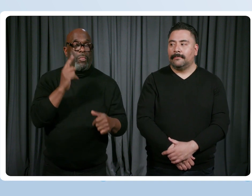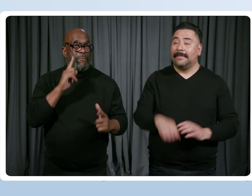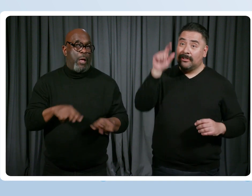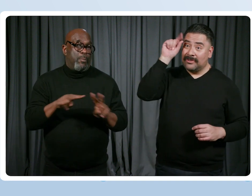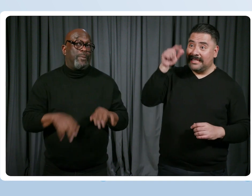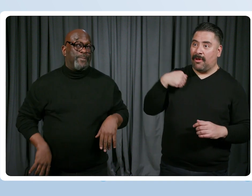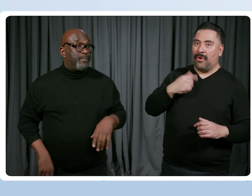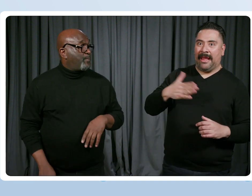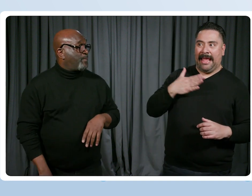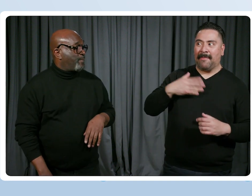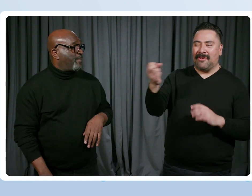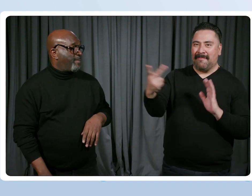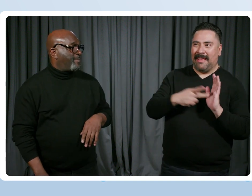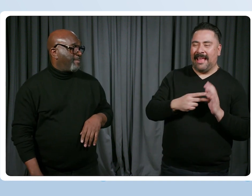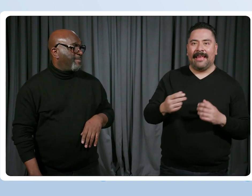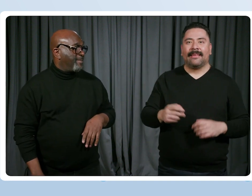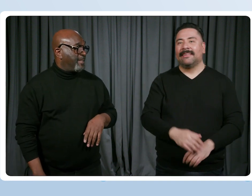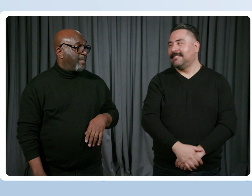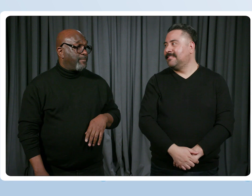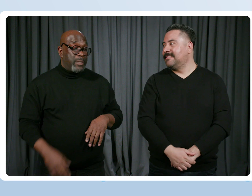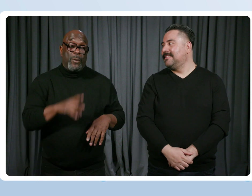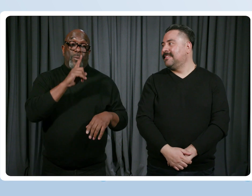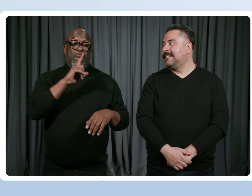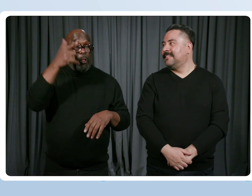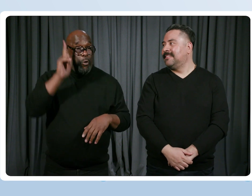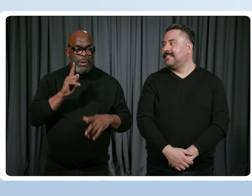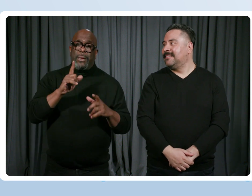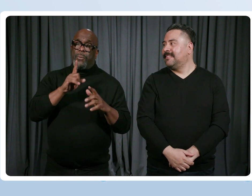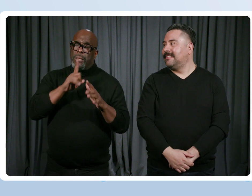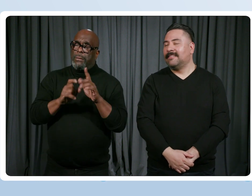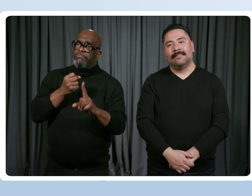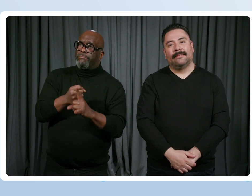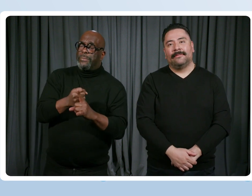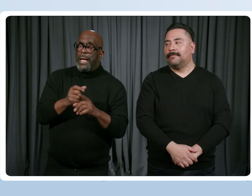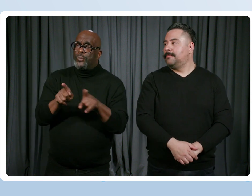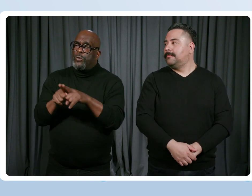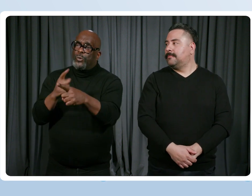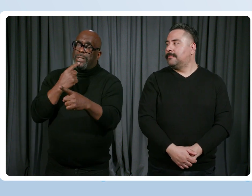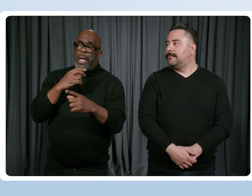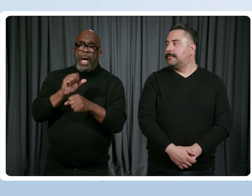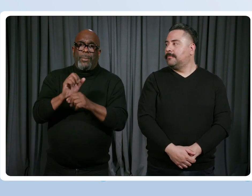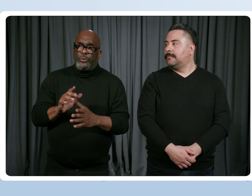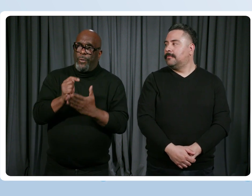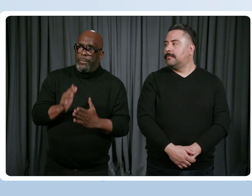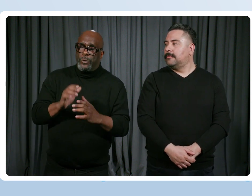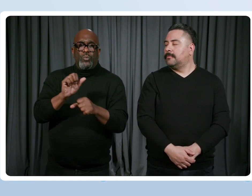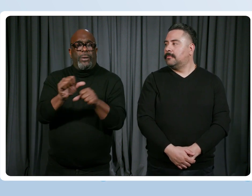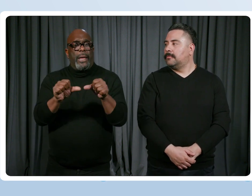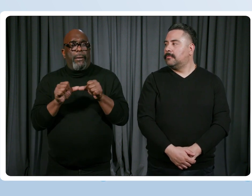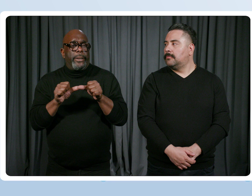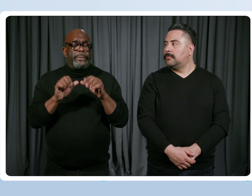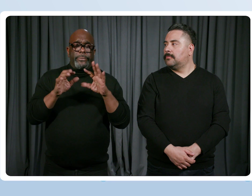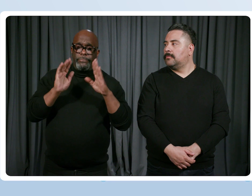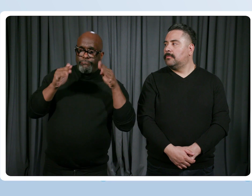Yeah. Me too. It stood out to me as well, Molly, when you said that occupational therapists also work in areas around